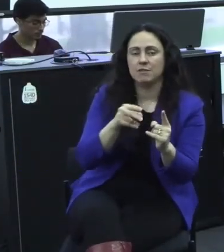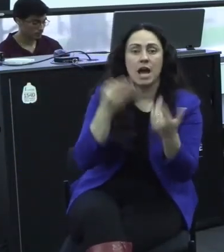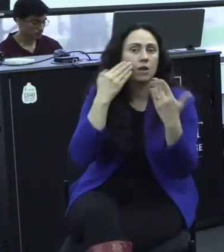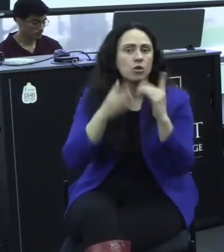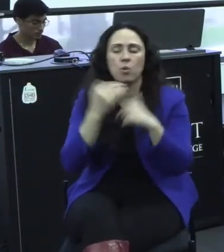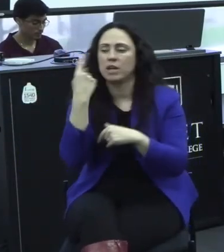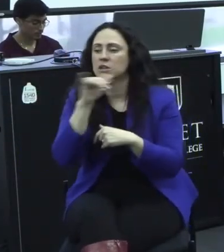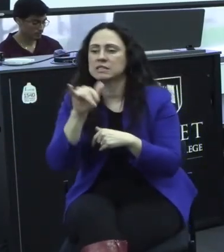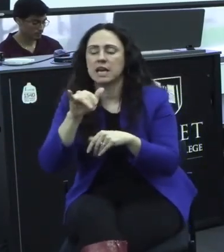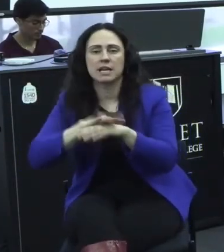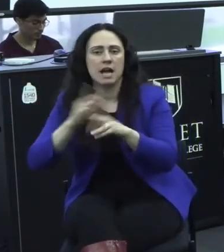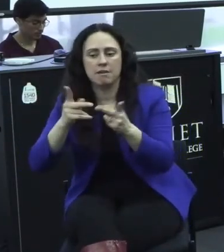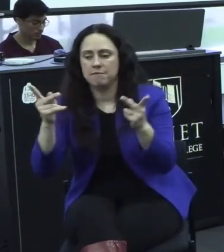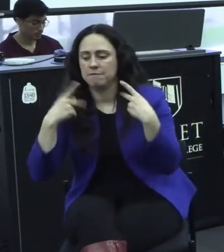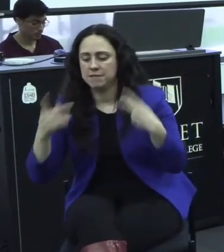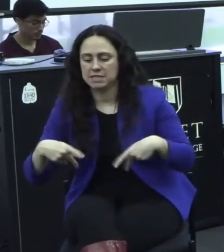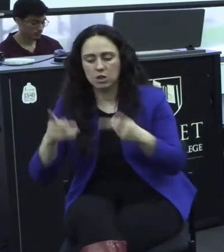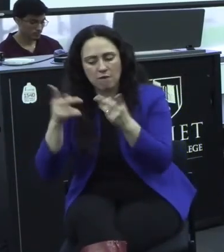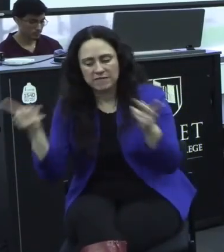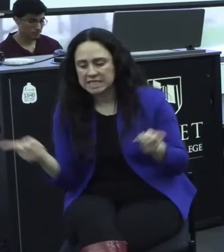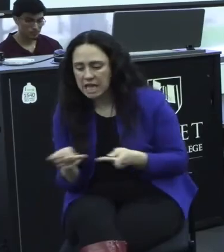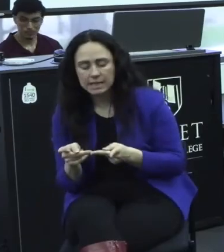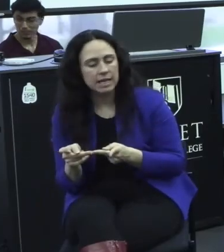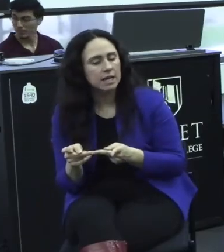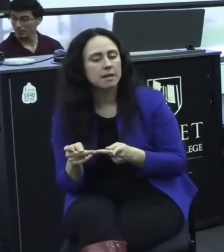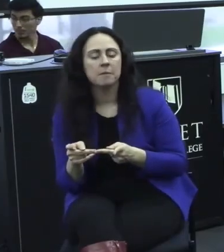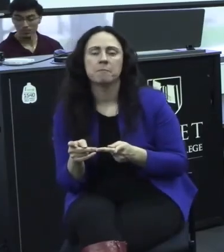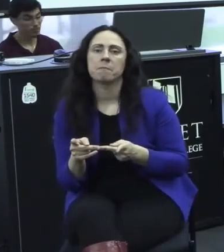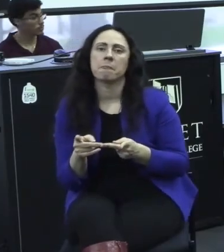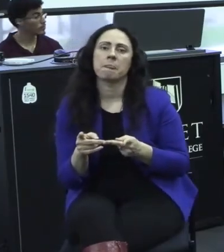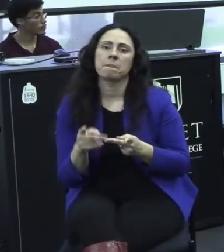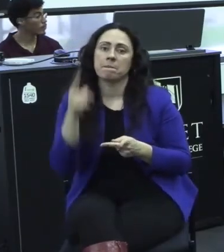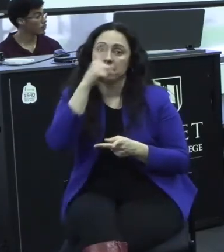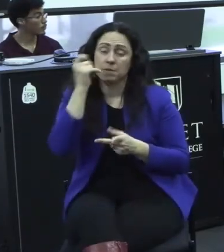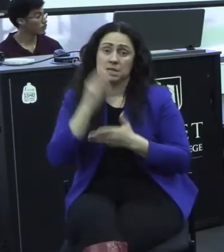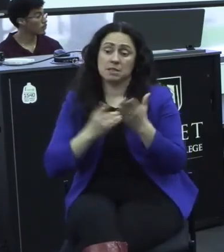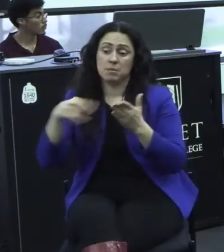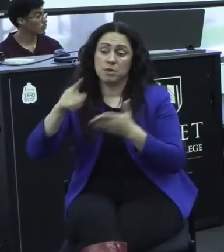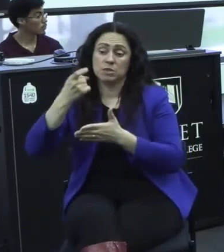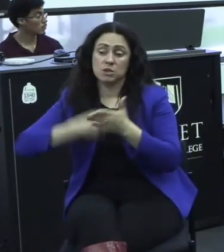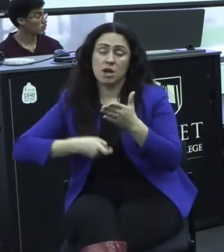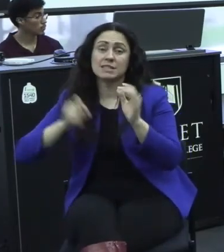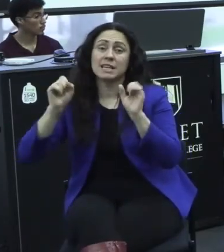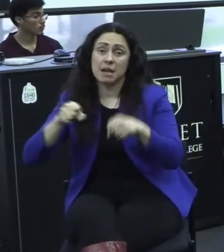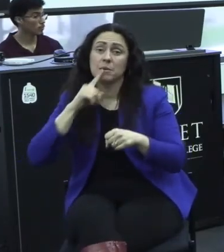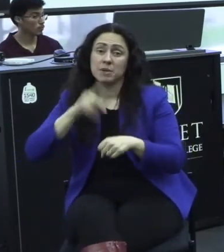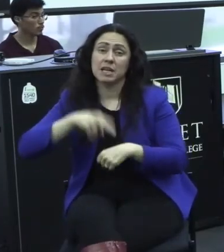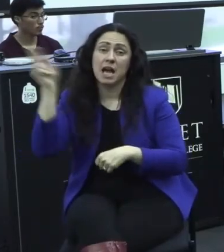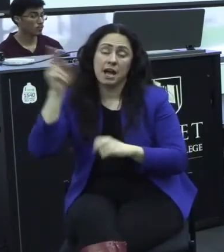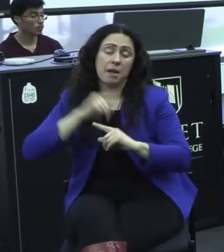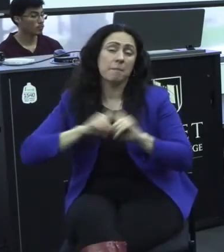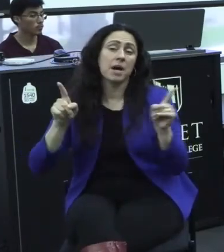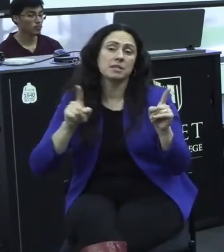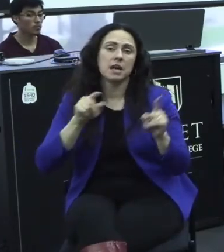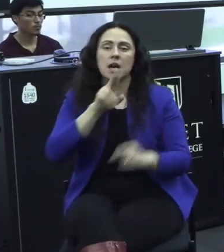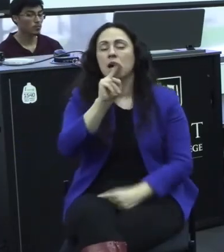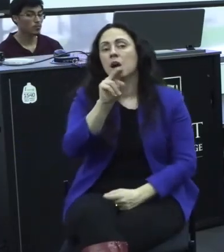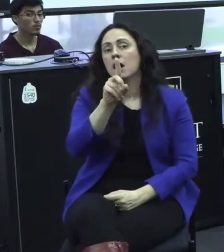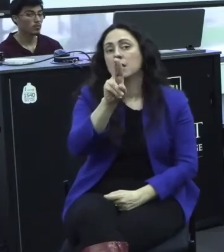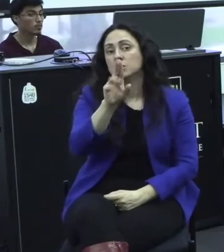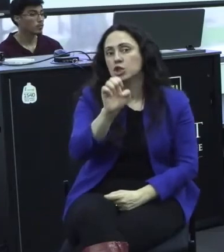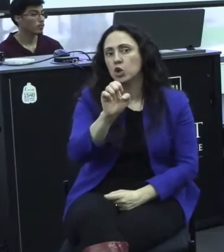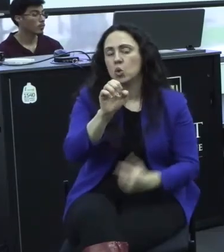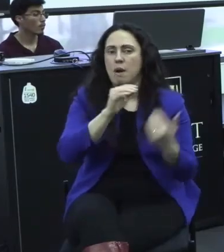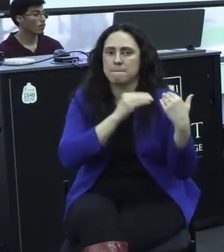looks like on a physical facility standpoint, because some of those costs can be really high, but undue burden,